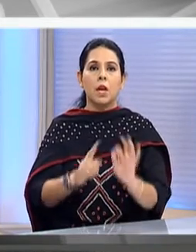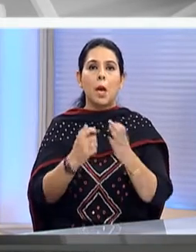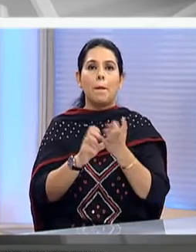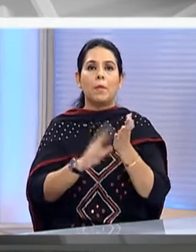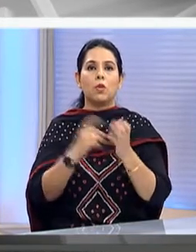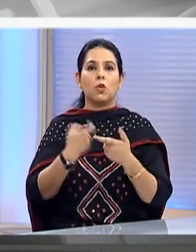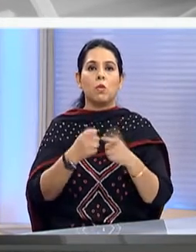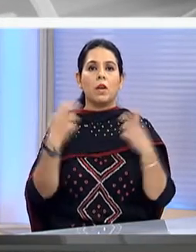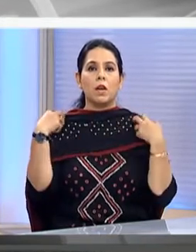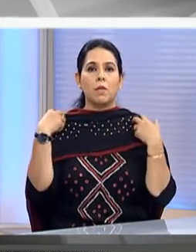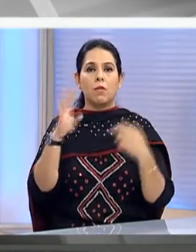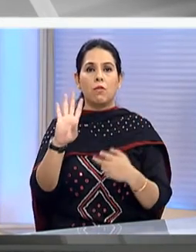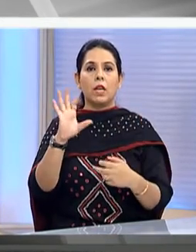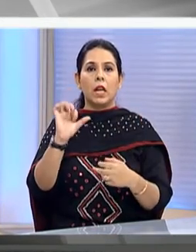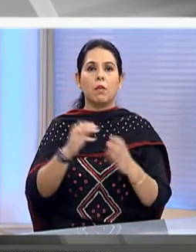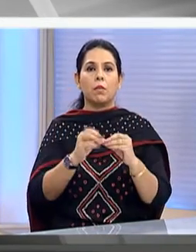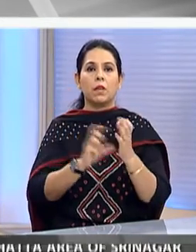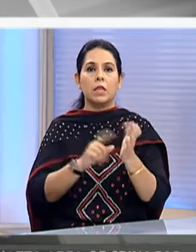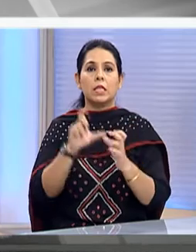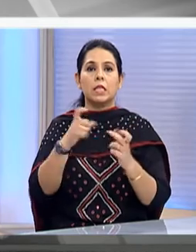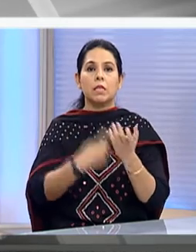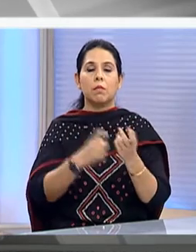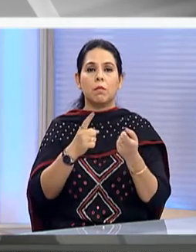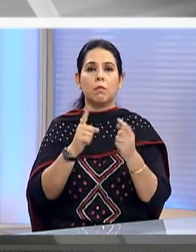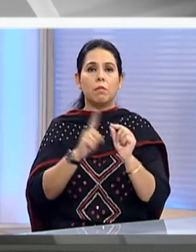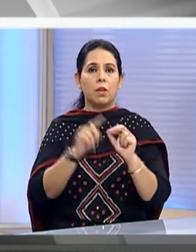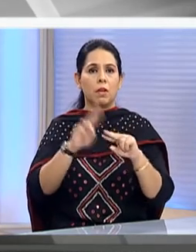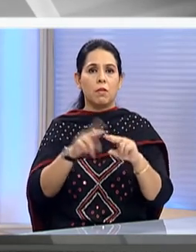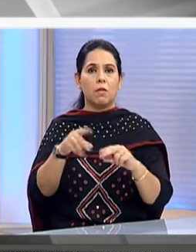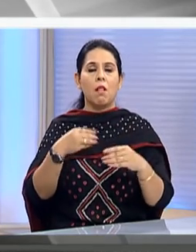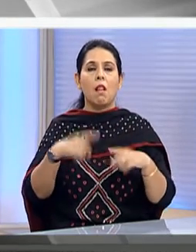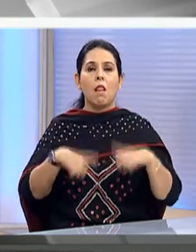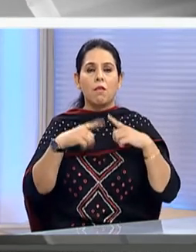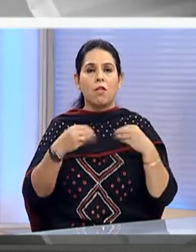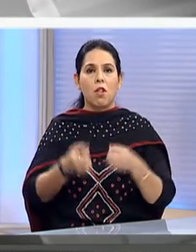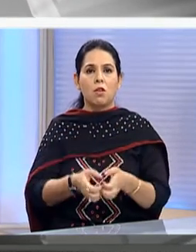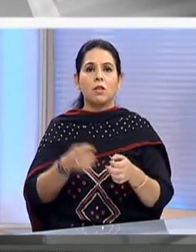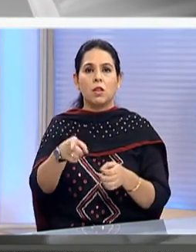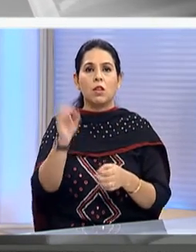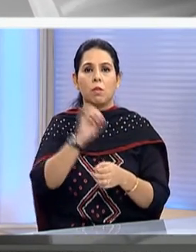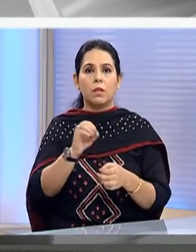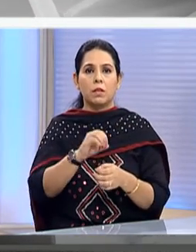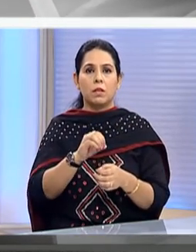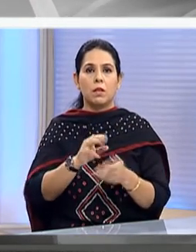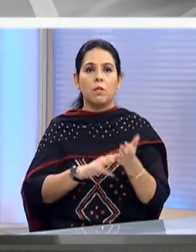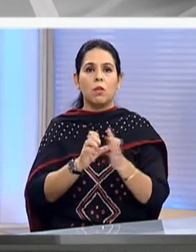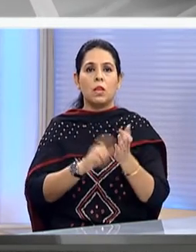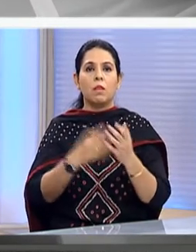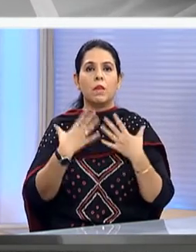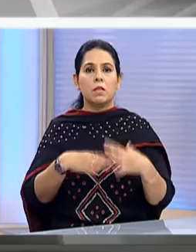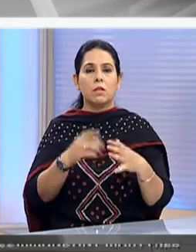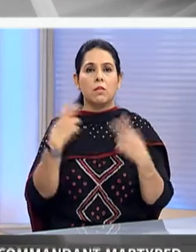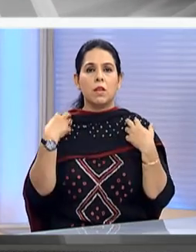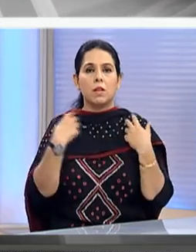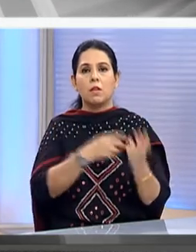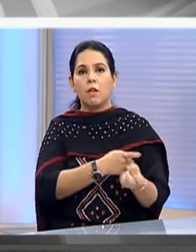Pramod Kumar, commandant of the 49th Battalion of the Central Reserve Police Force, lost his life in the operation. The mortal remains